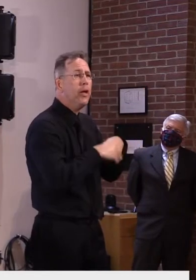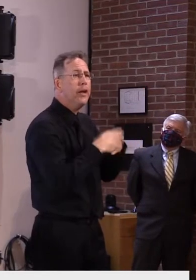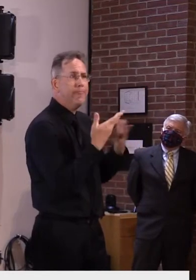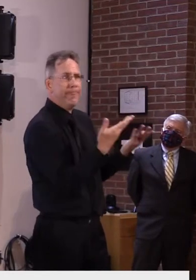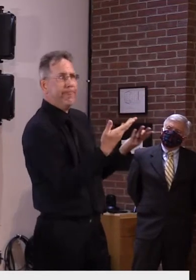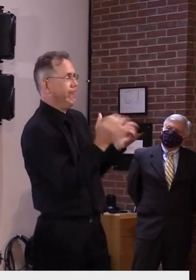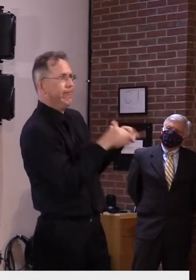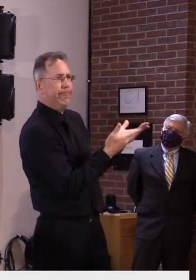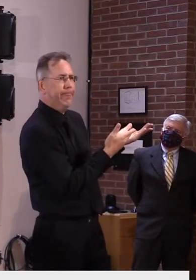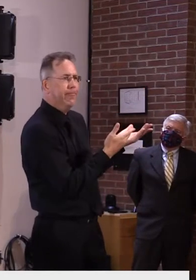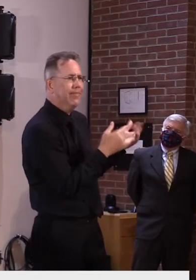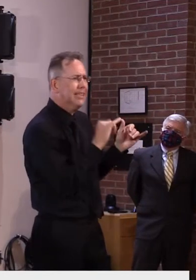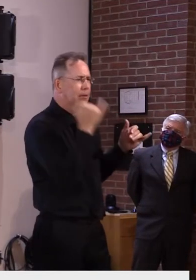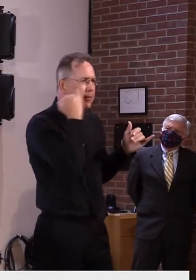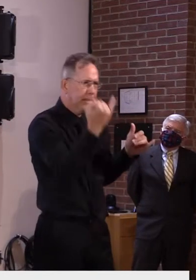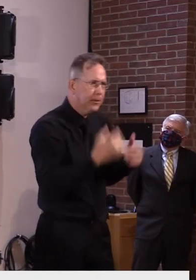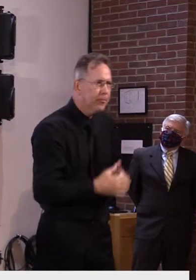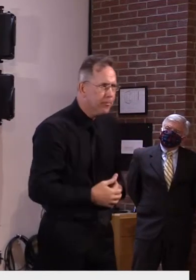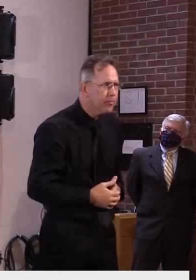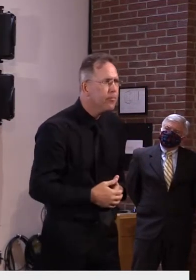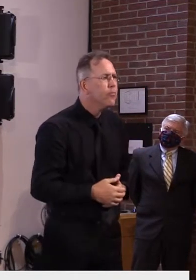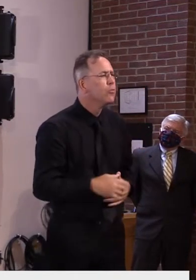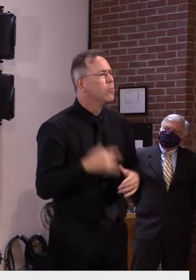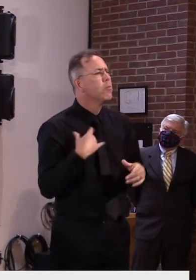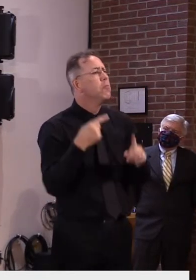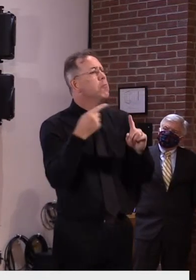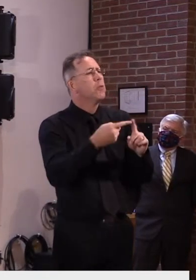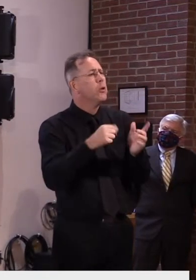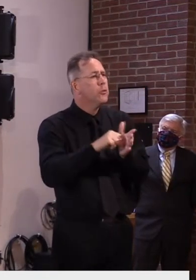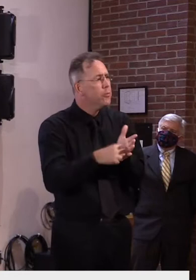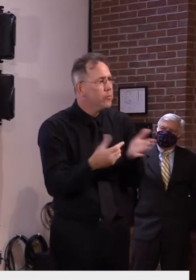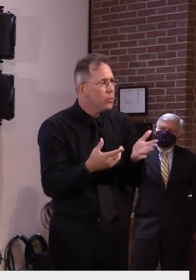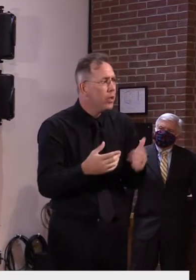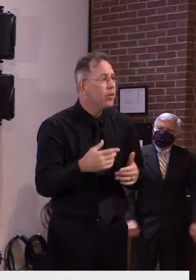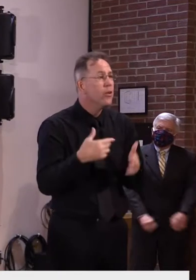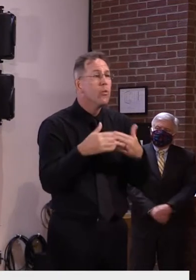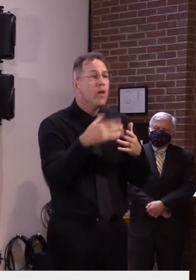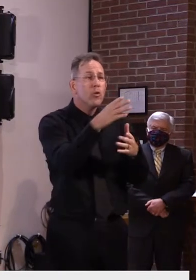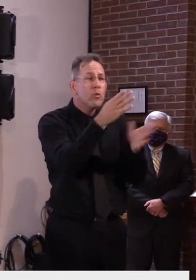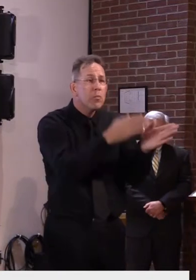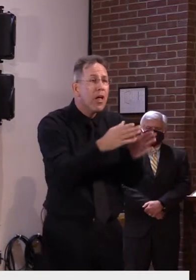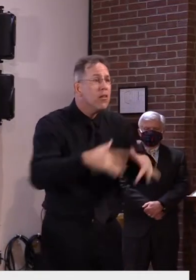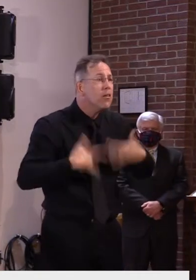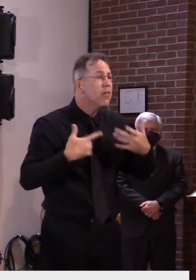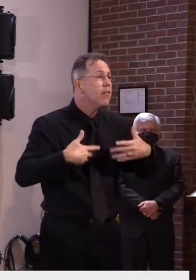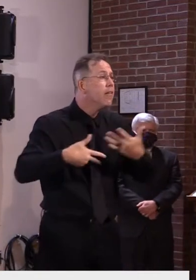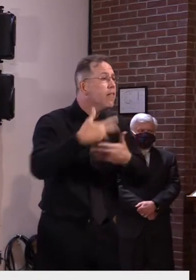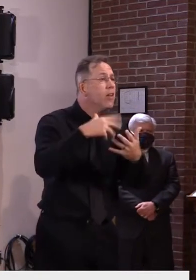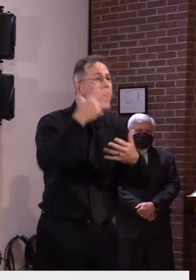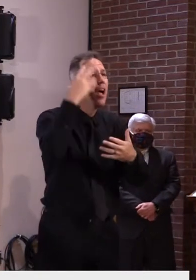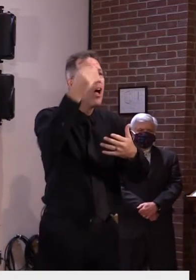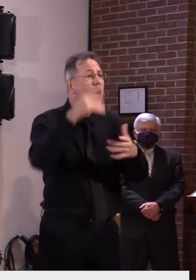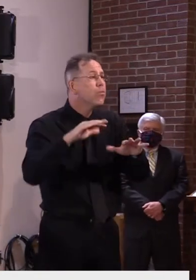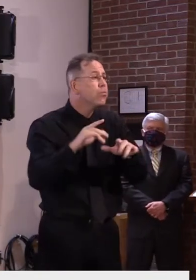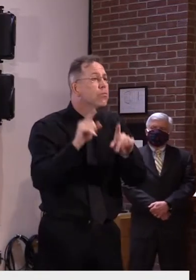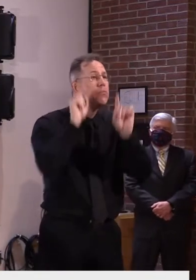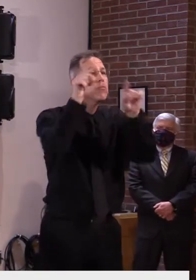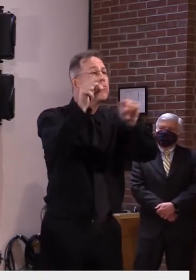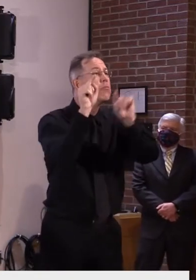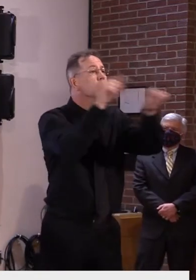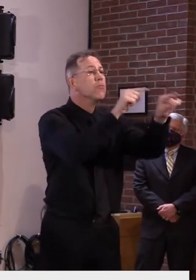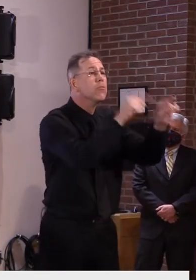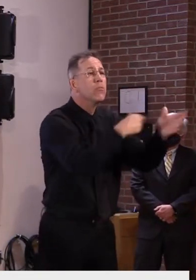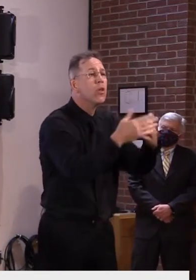is, whenever anyone is planning to go out or attend an event, take a moment to think